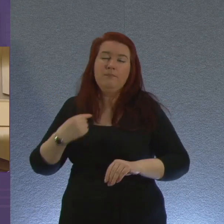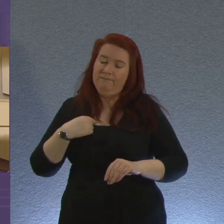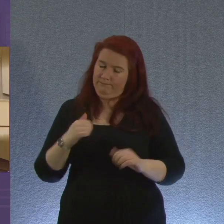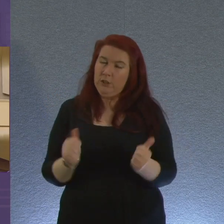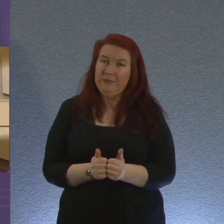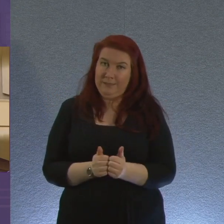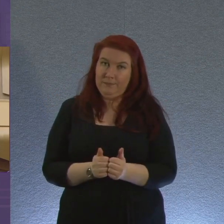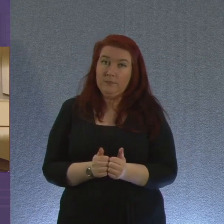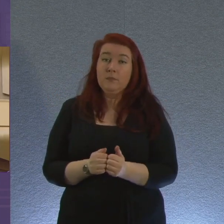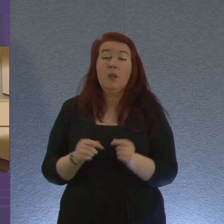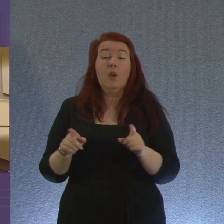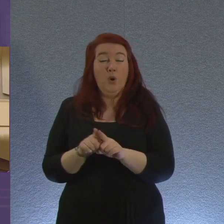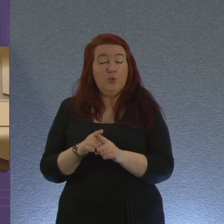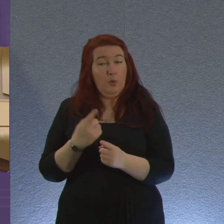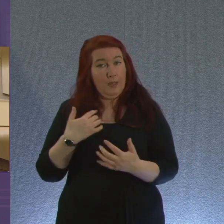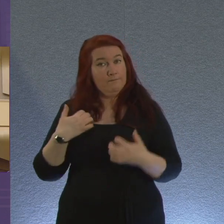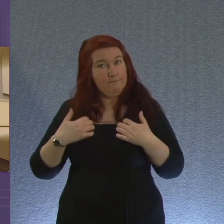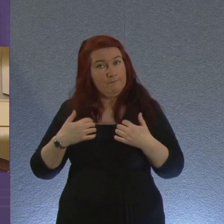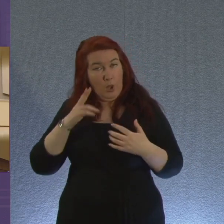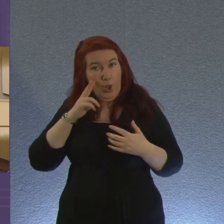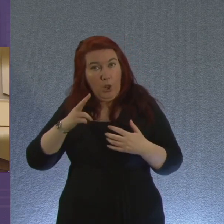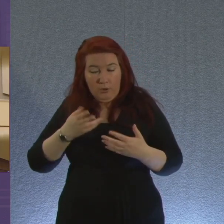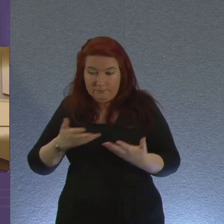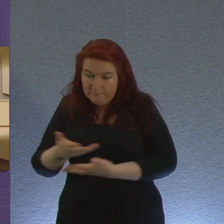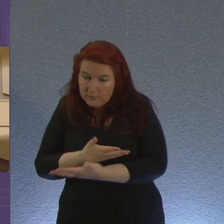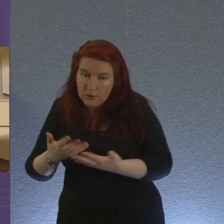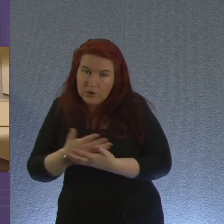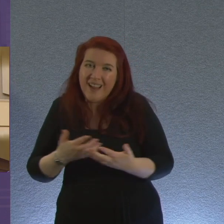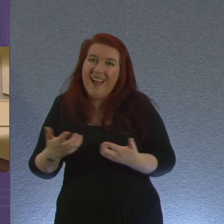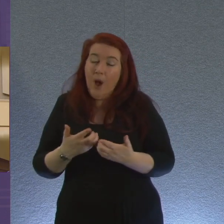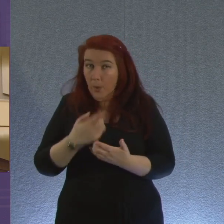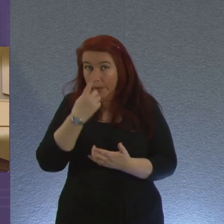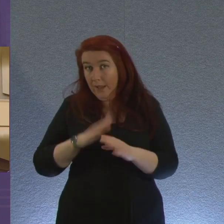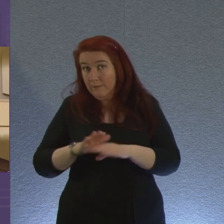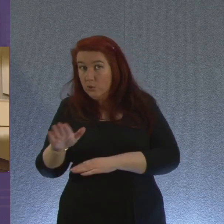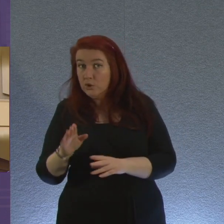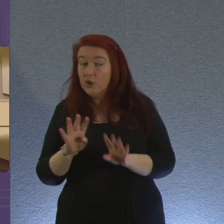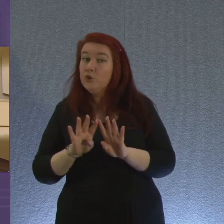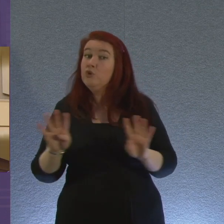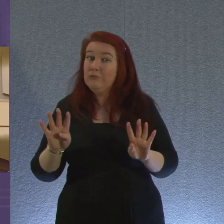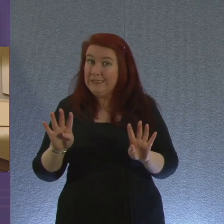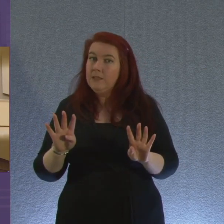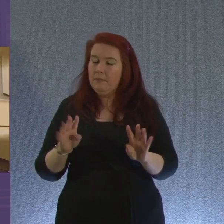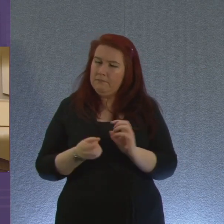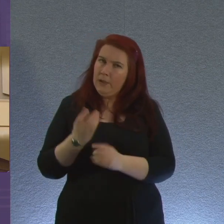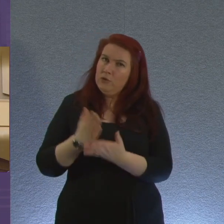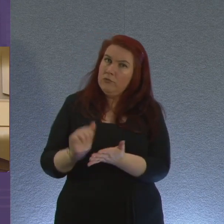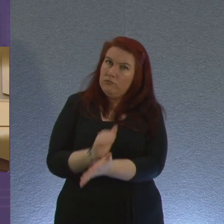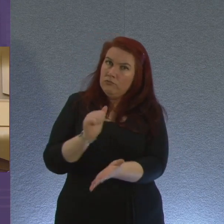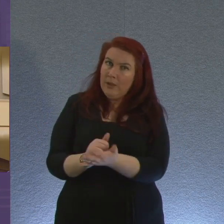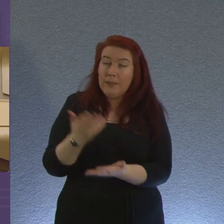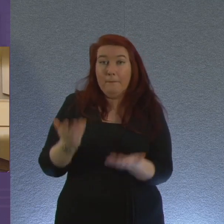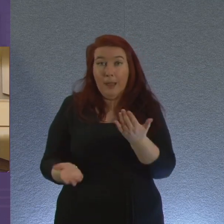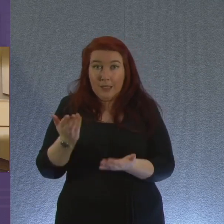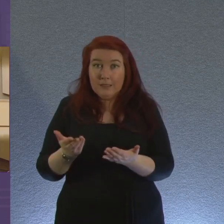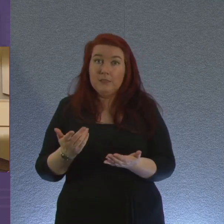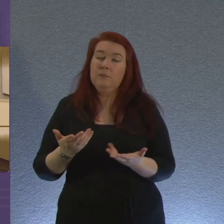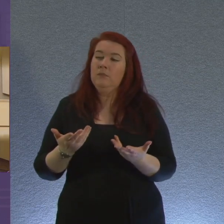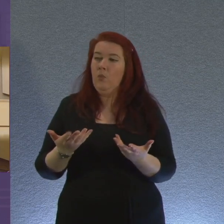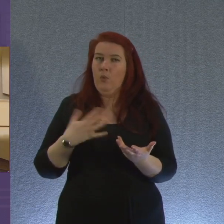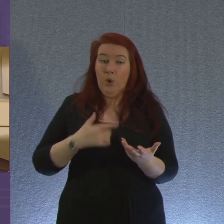as how the problem of how to conduct jury trials can be tackled with a view to ensuring the right balance between human rights, public